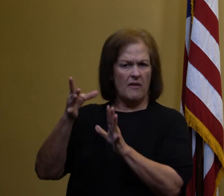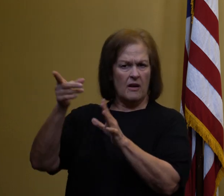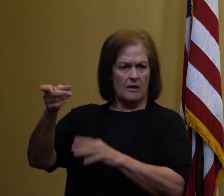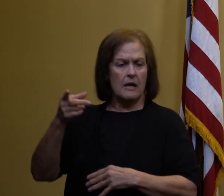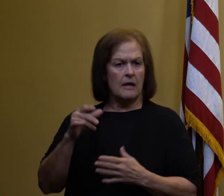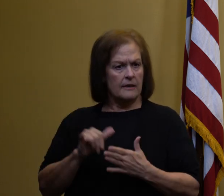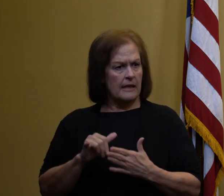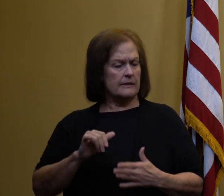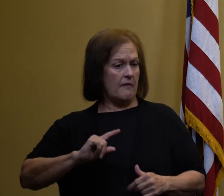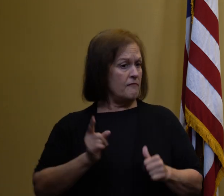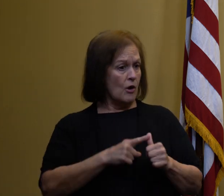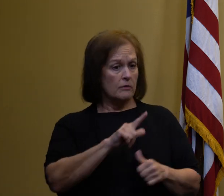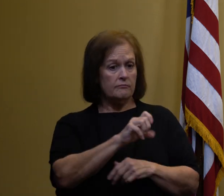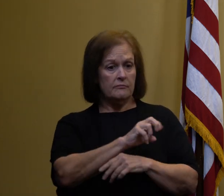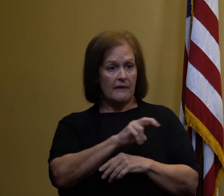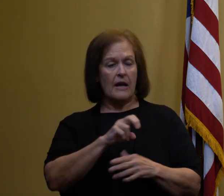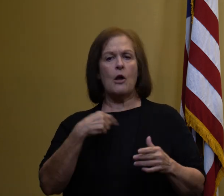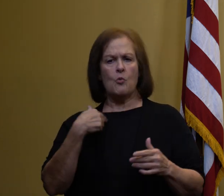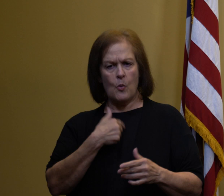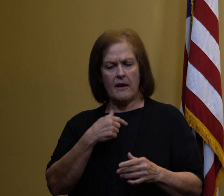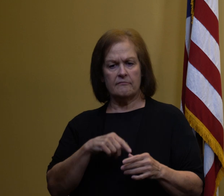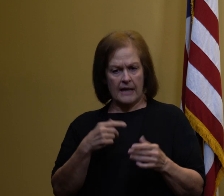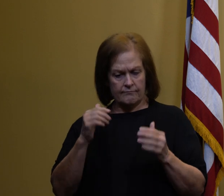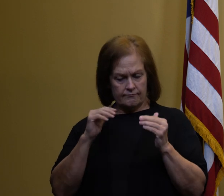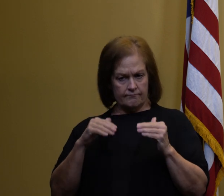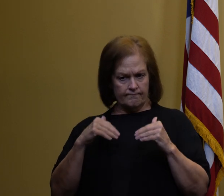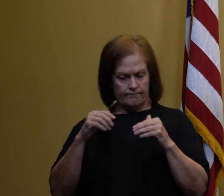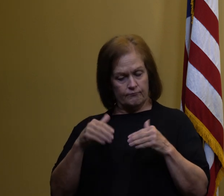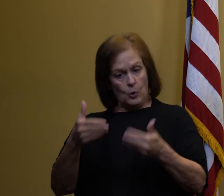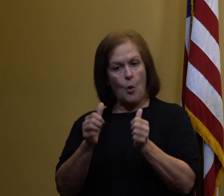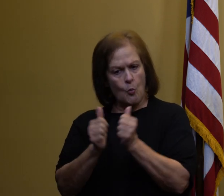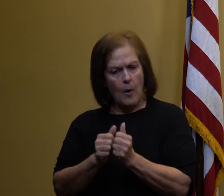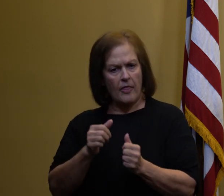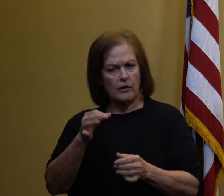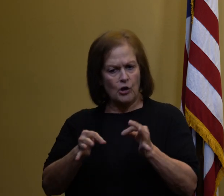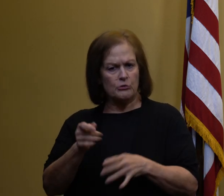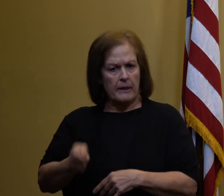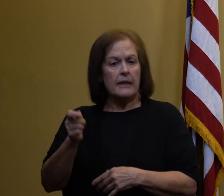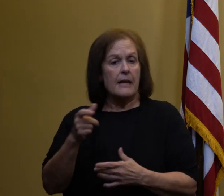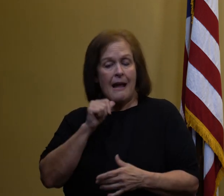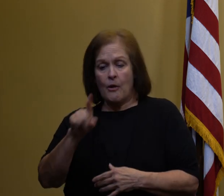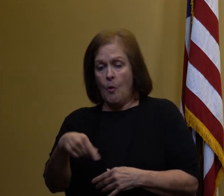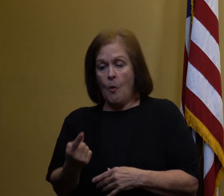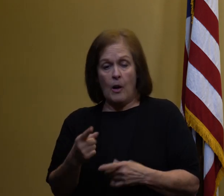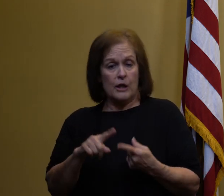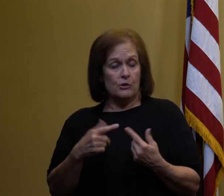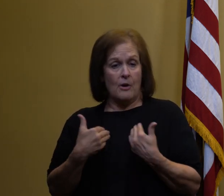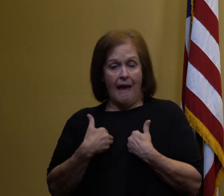time. We're the first to levy and find judgment relative to Plaza Tower, and we will continue to not only